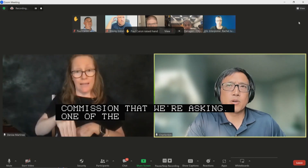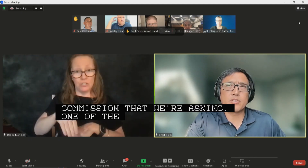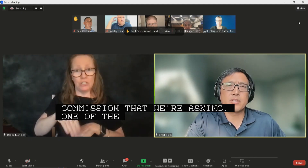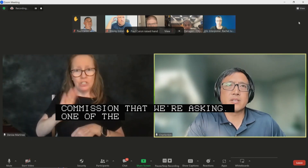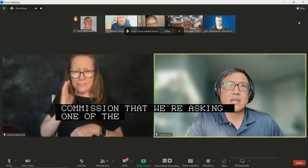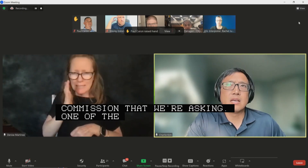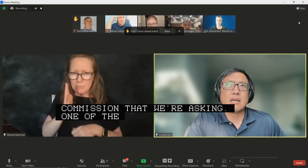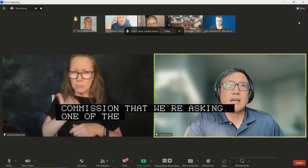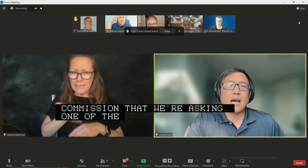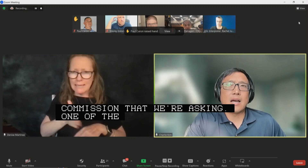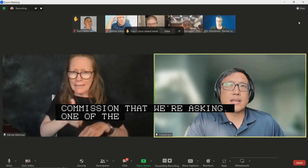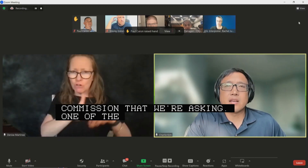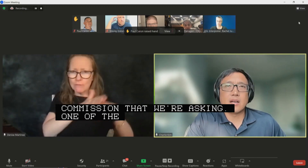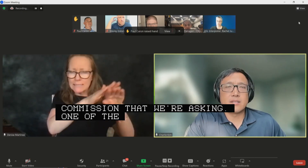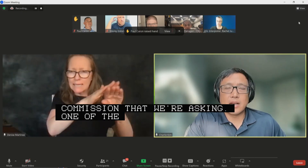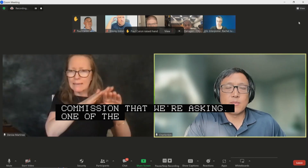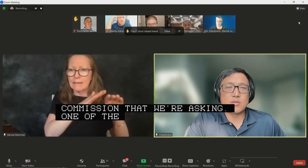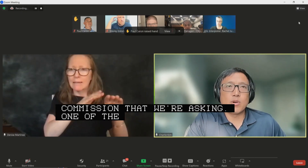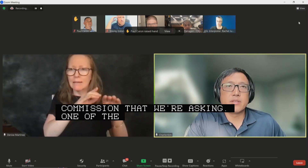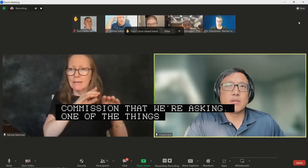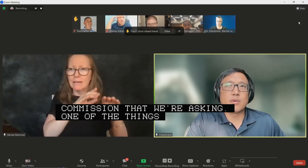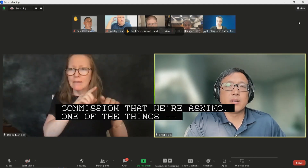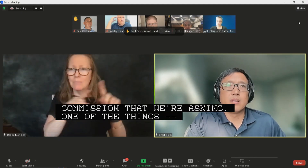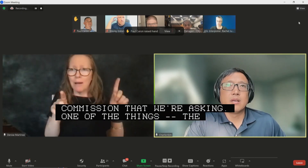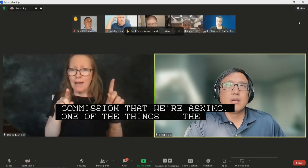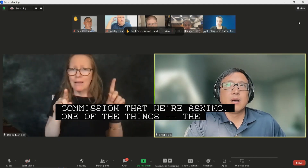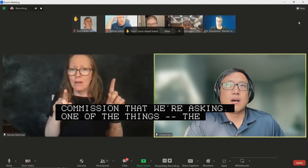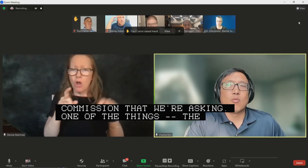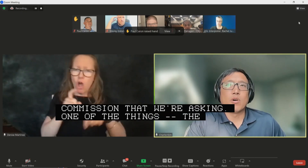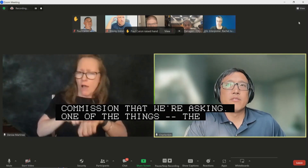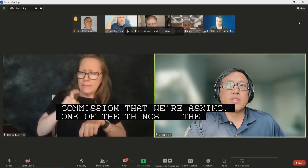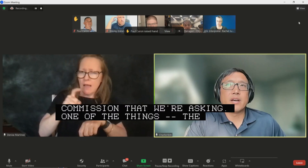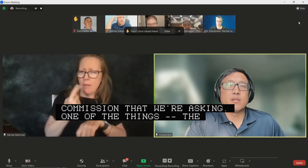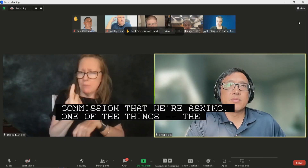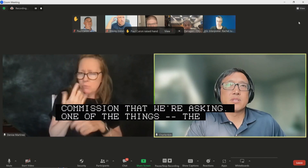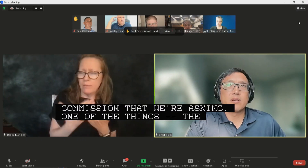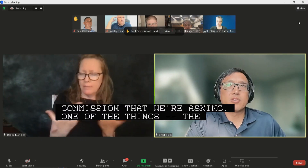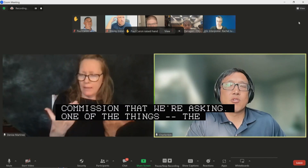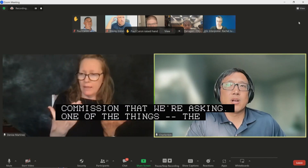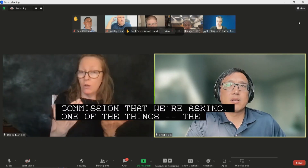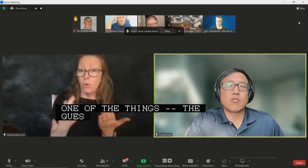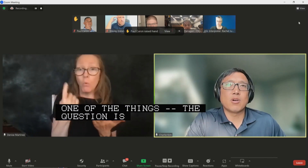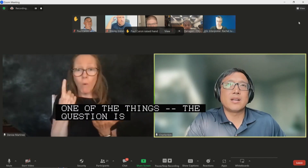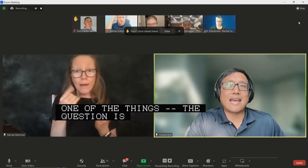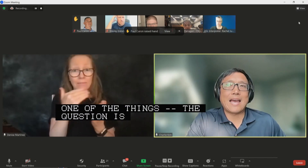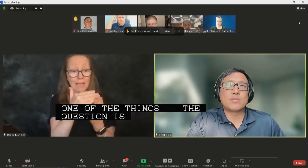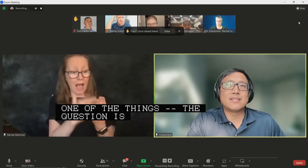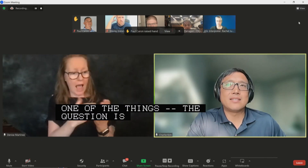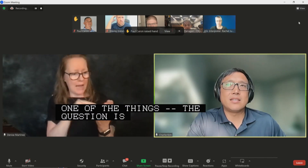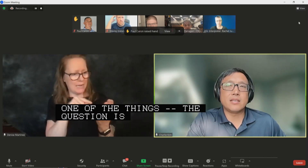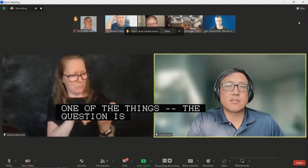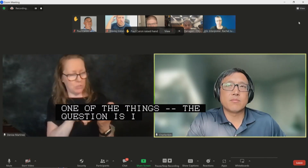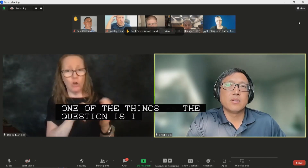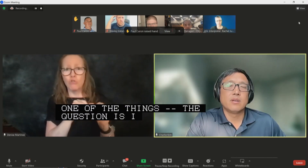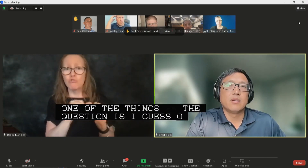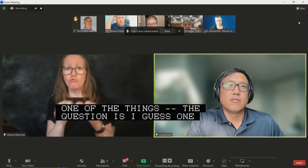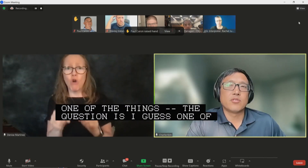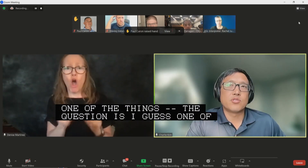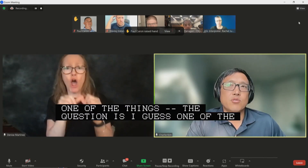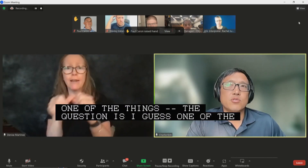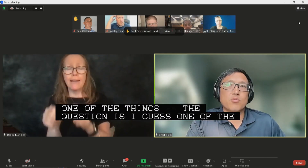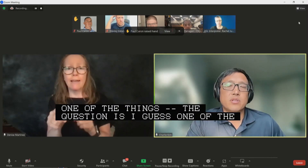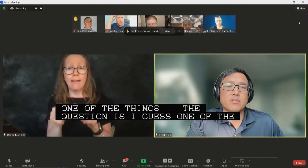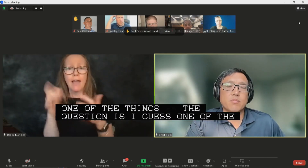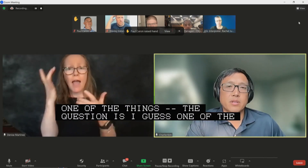but the question is, I guess on-time is one thing, but one of the items, there is chronic absenteeism